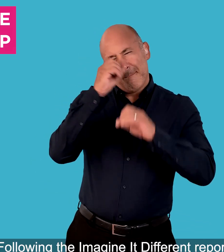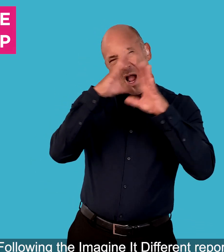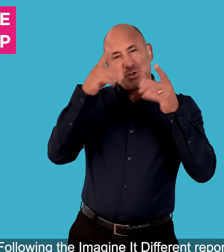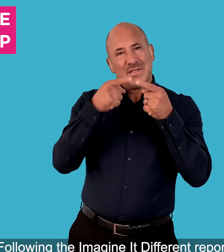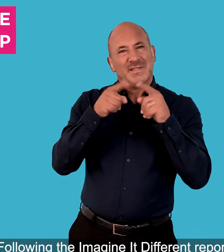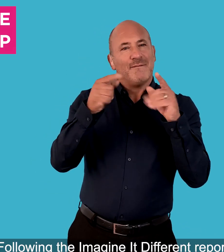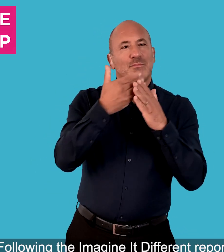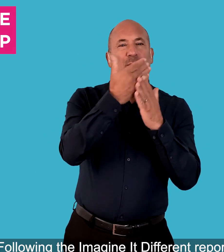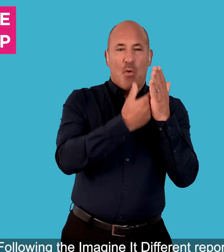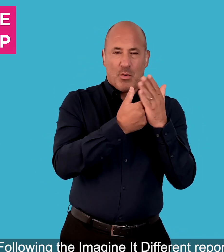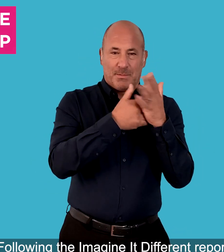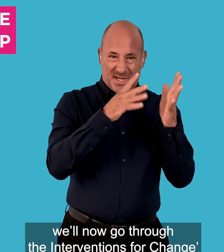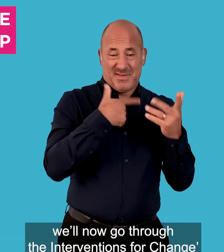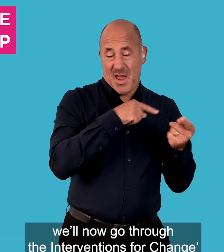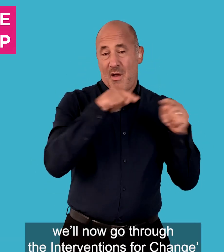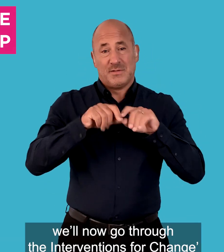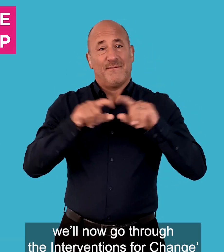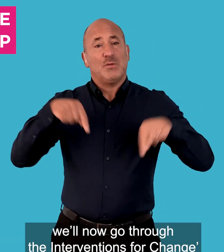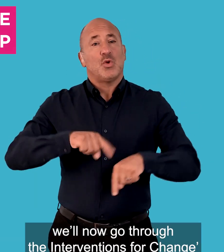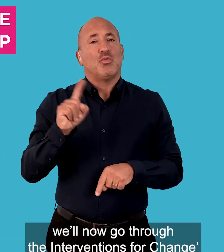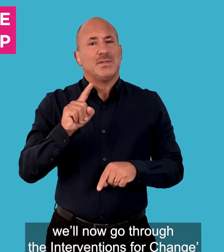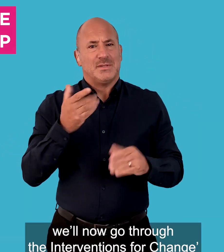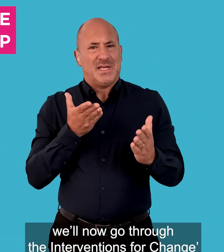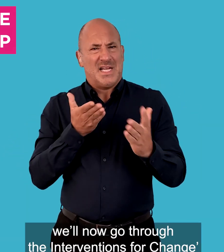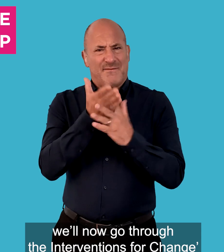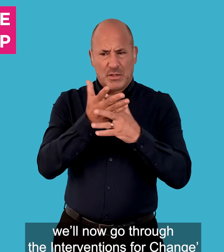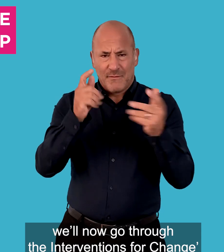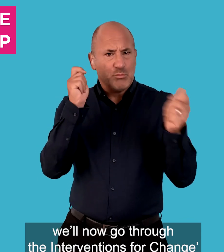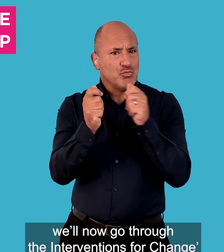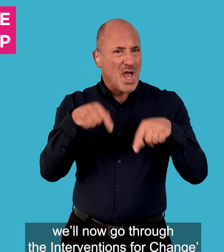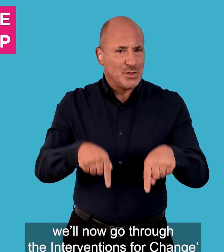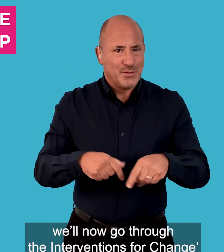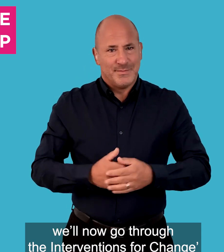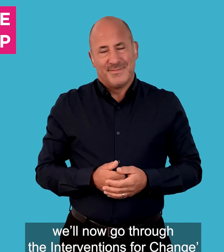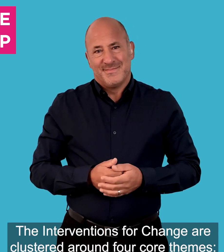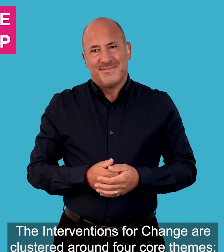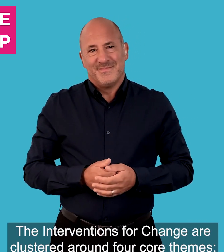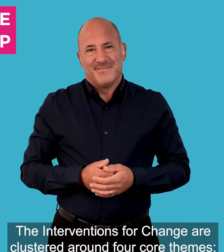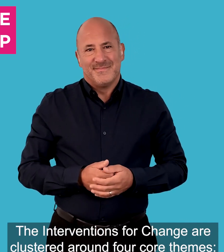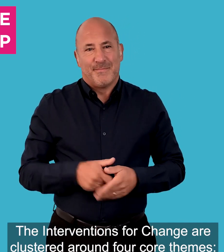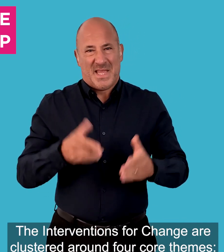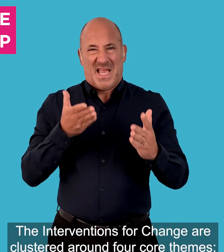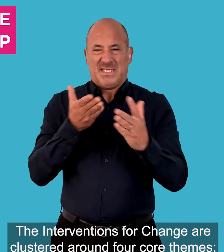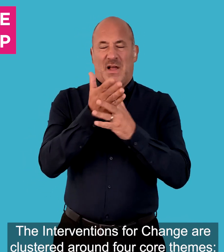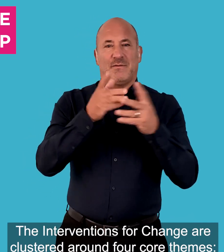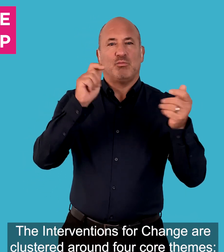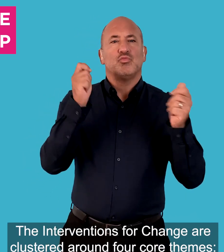Following the Imagine It Different report, we'll now go through the interventions for change. The interventions for change